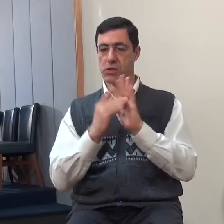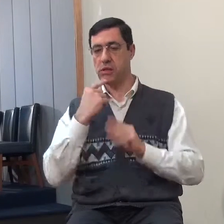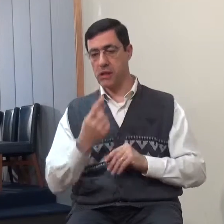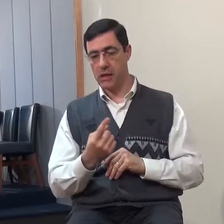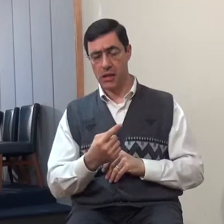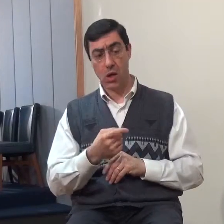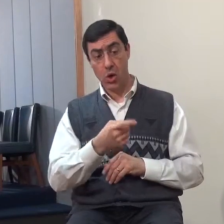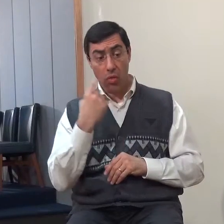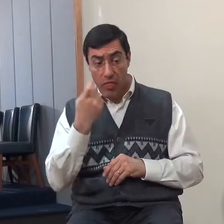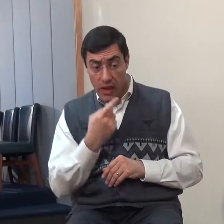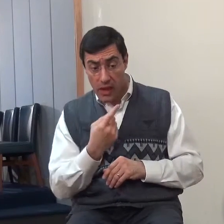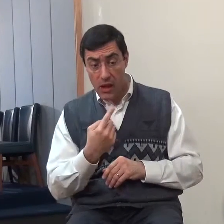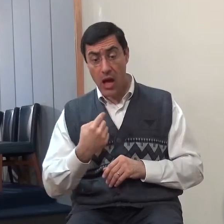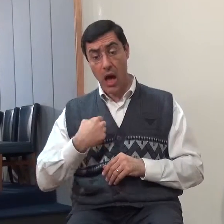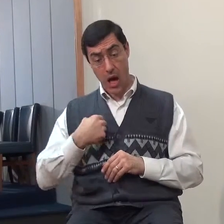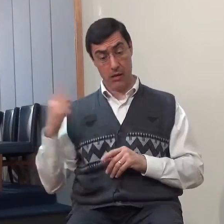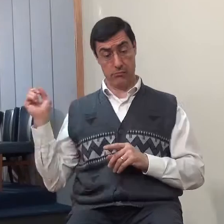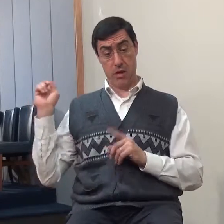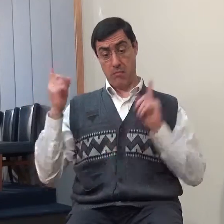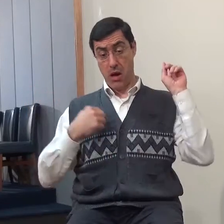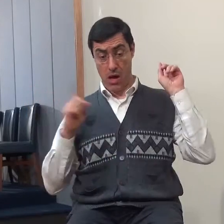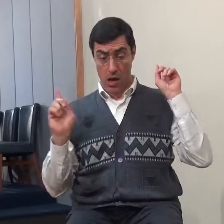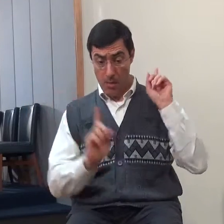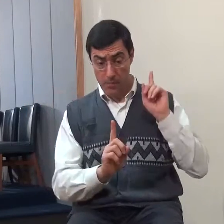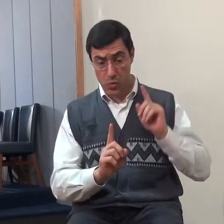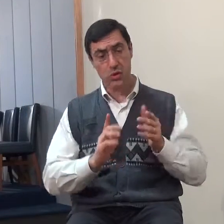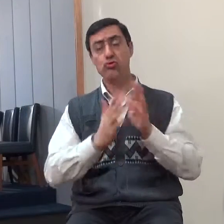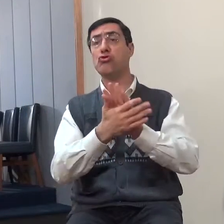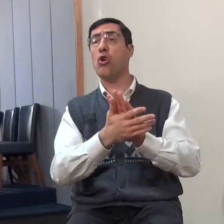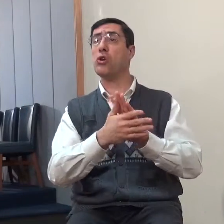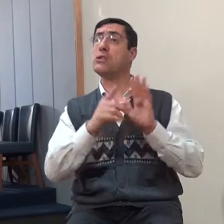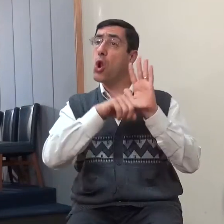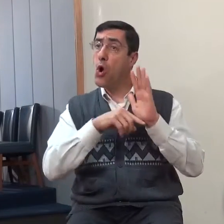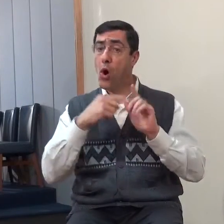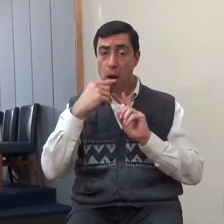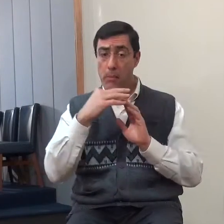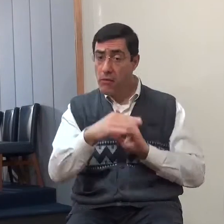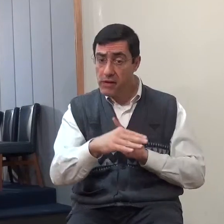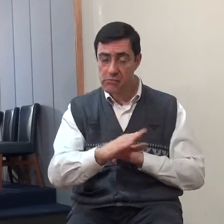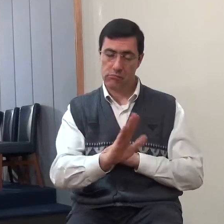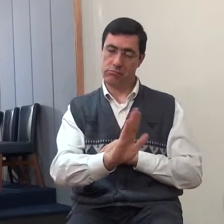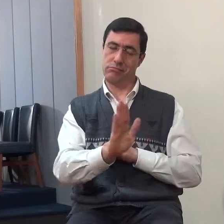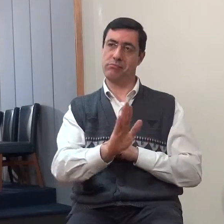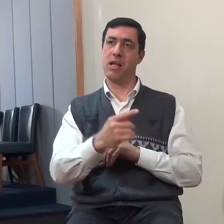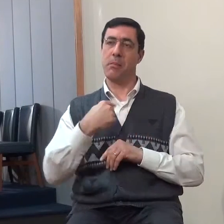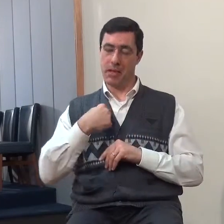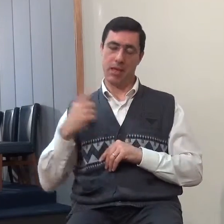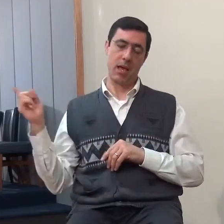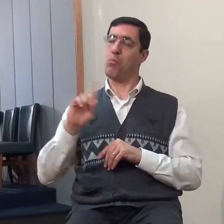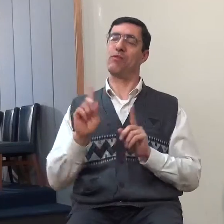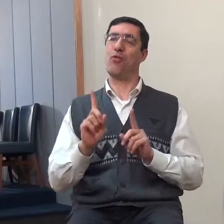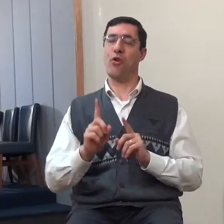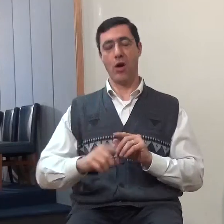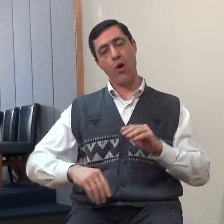prophets. I will be accused of that, the Lord may well have said. I am not come to destroy, but to fulfill. What law is